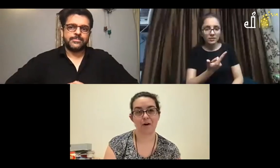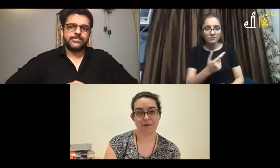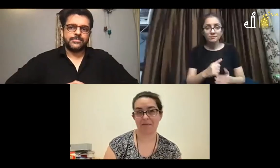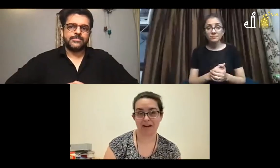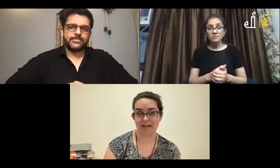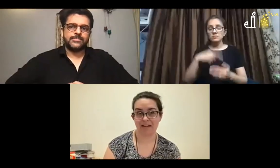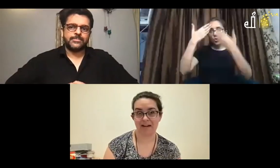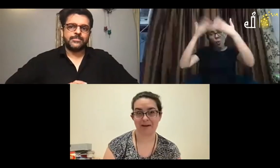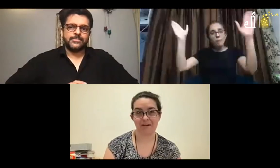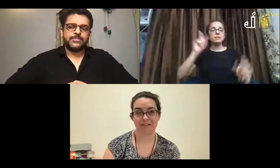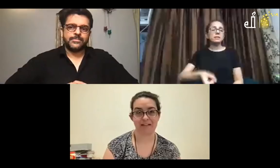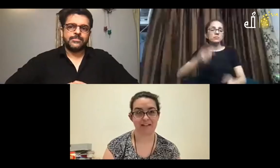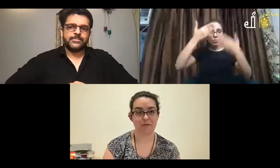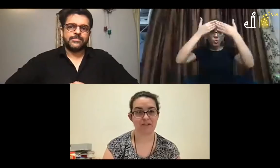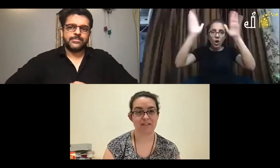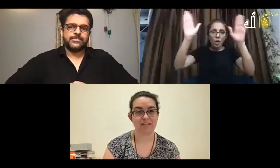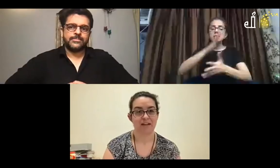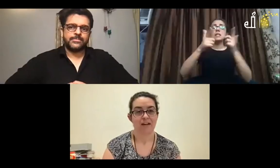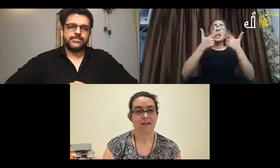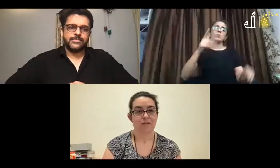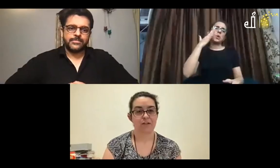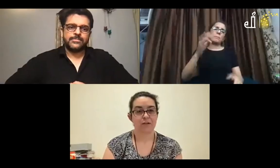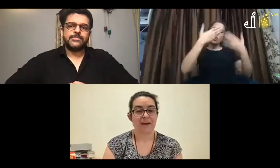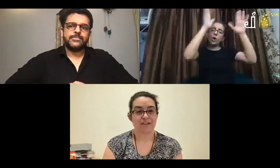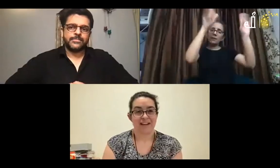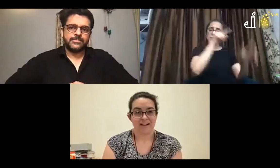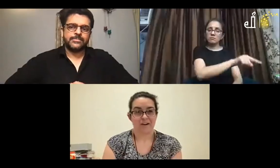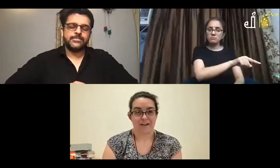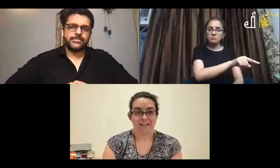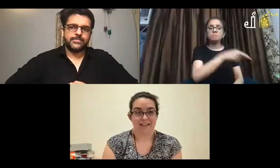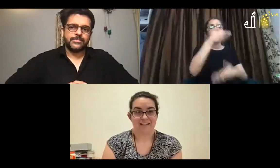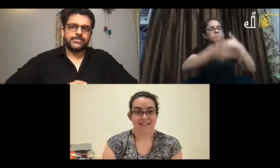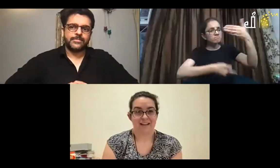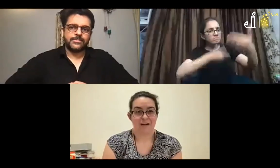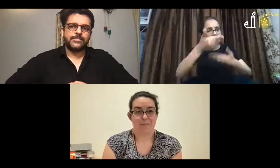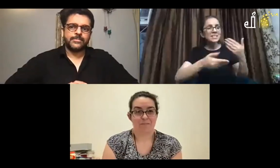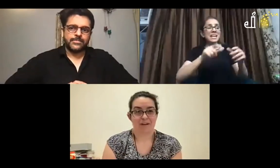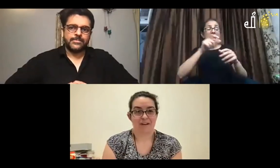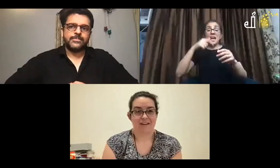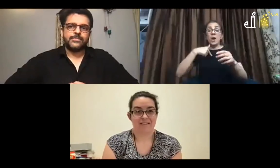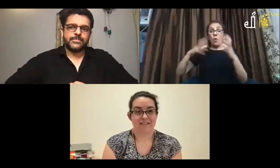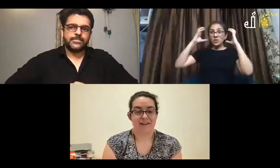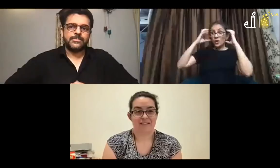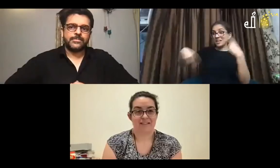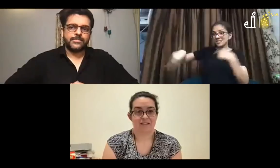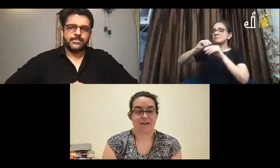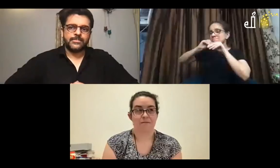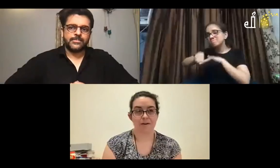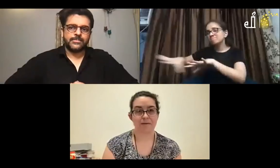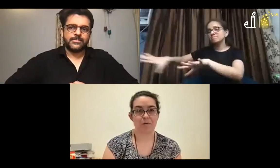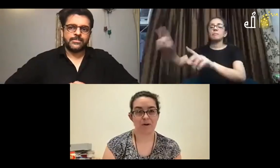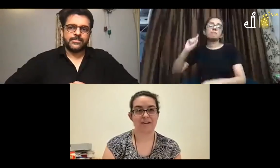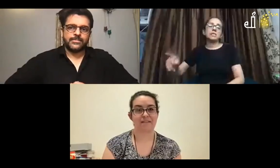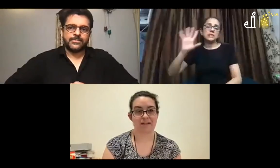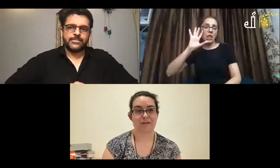are open-minded about sign languages to educate our colleagues, because that's a